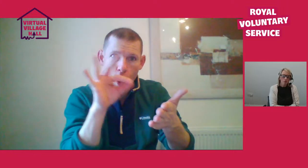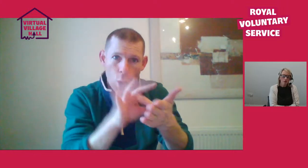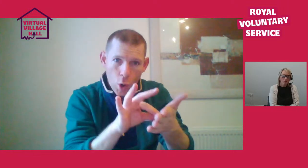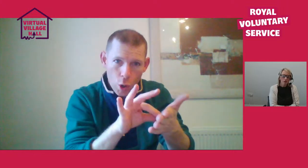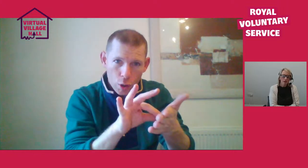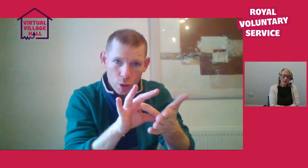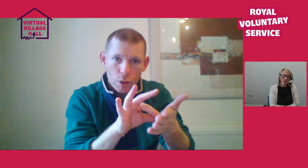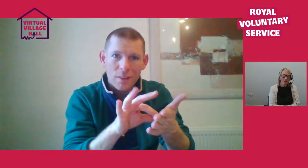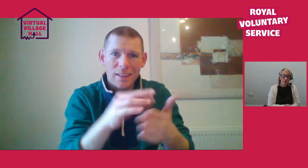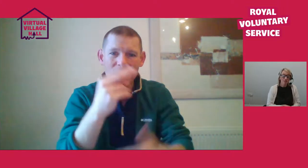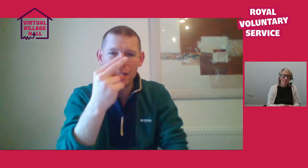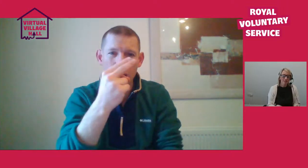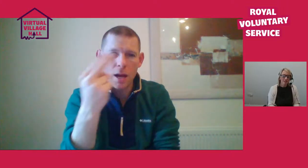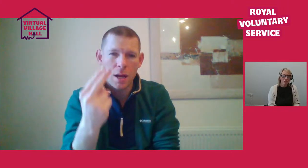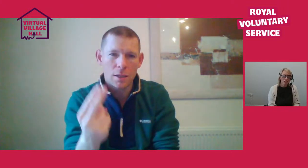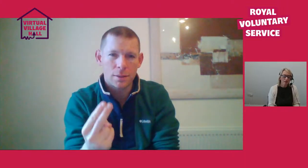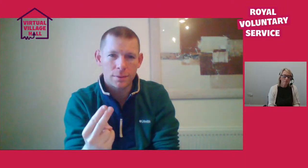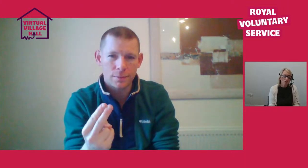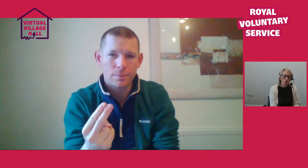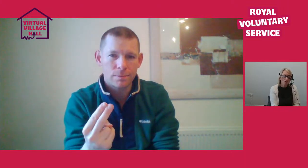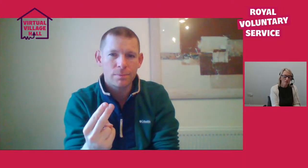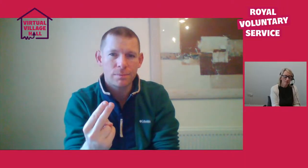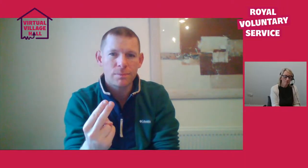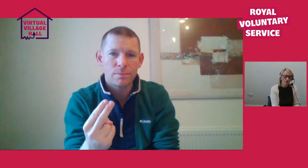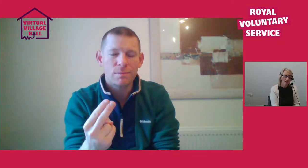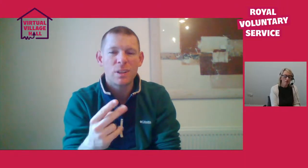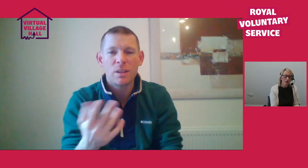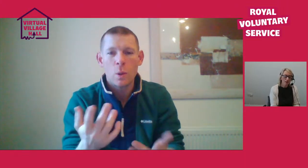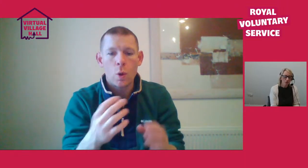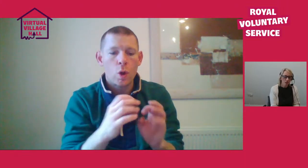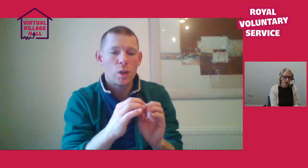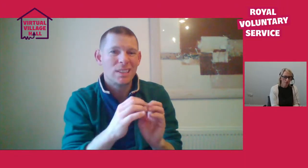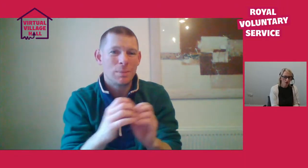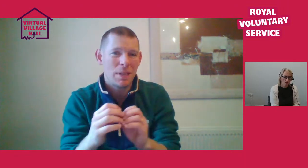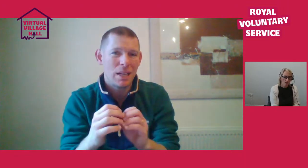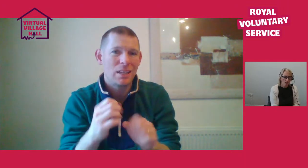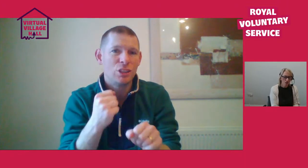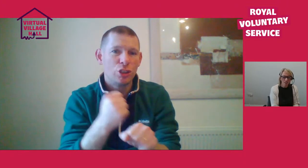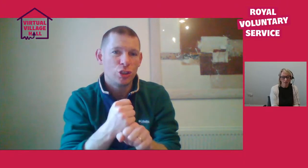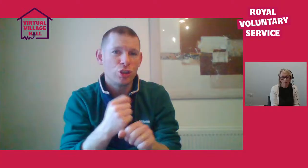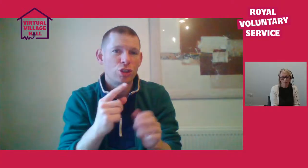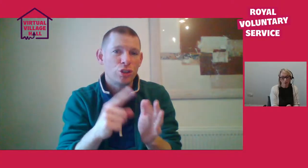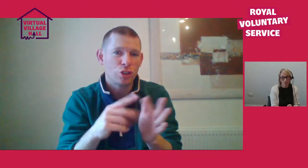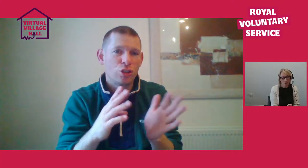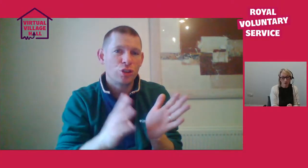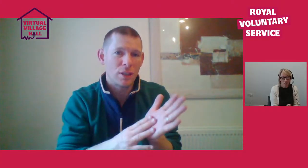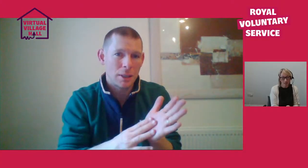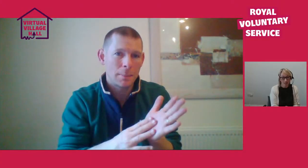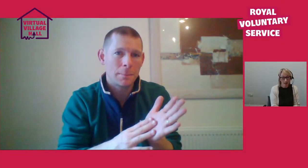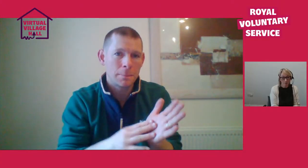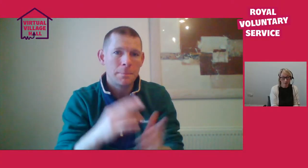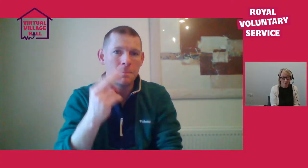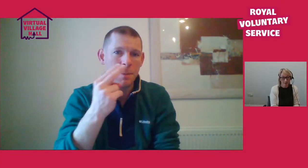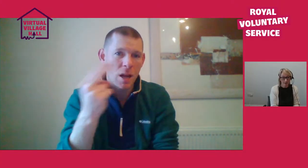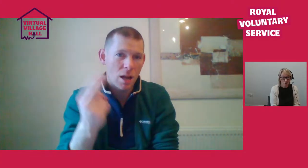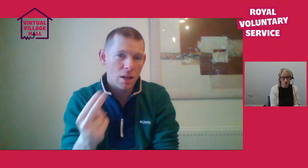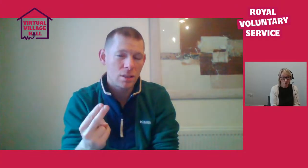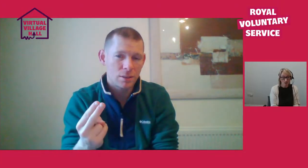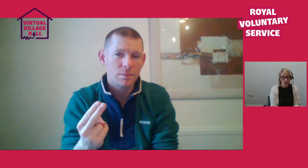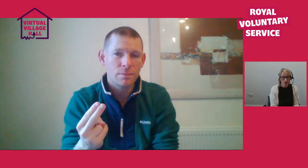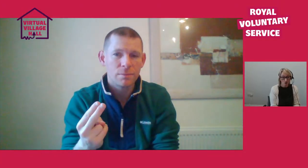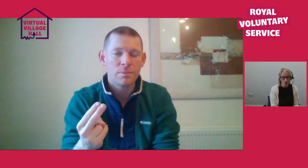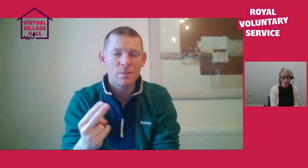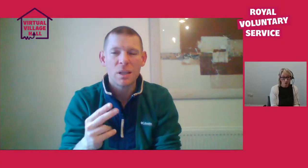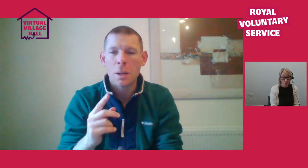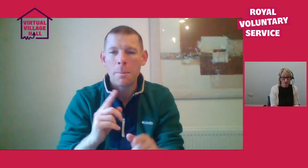gems, I'm thinking, yes, you stick the little gems onto something. So then gem art, you could just either fingerspell GEM and then sign